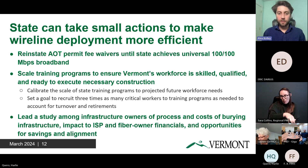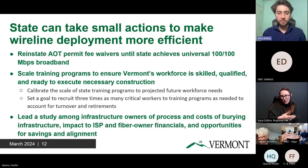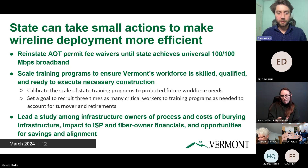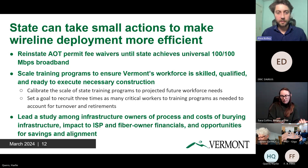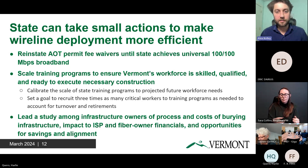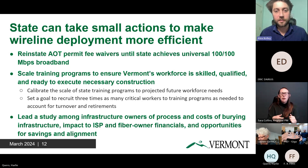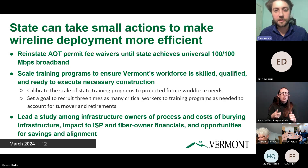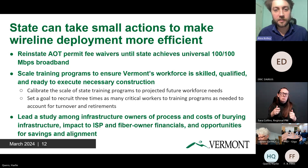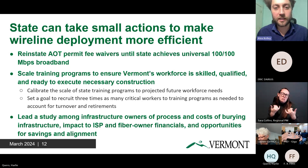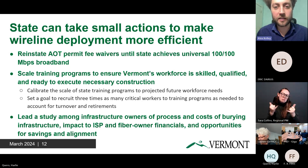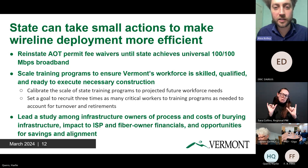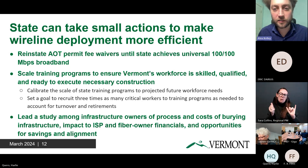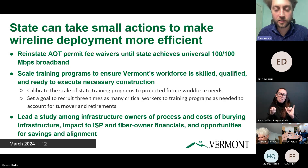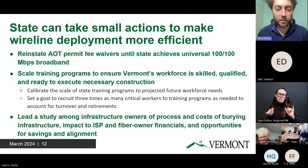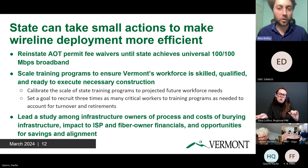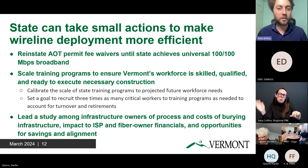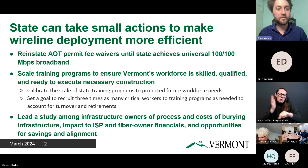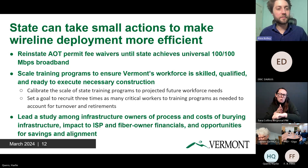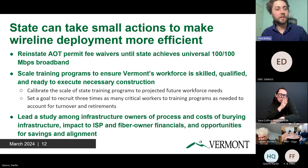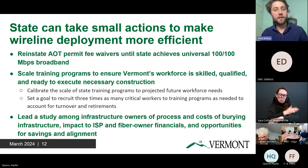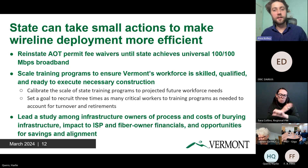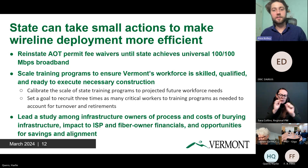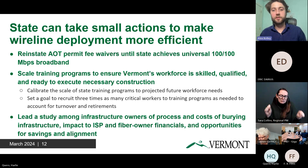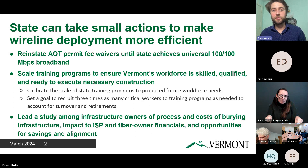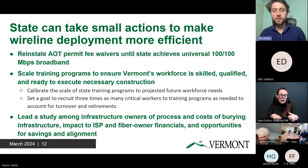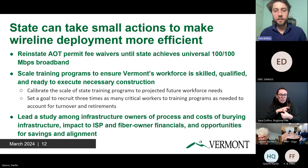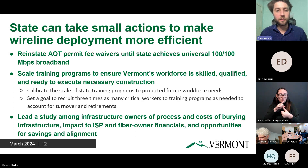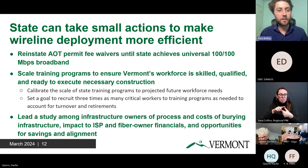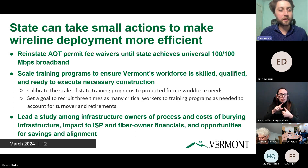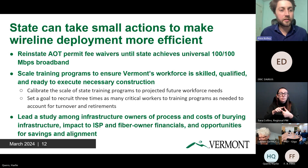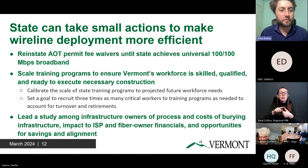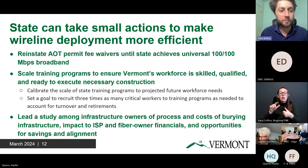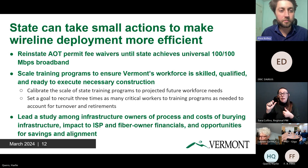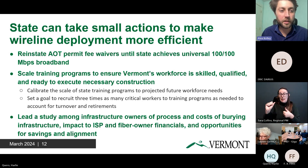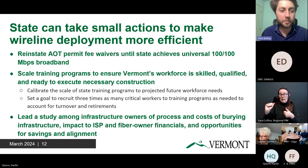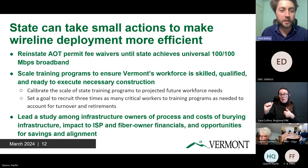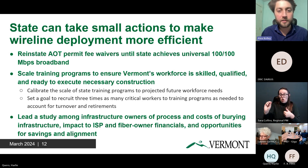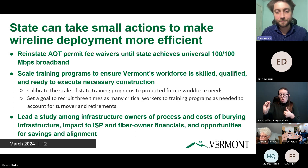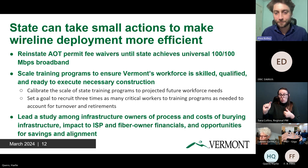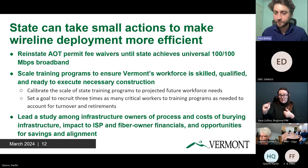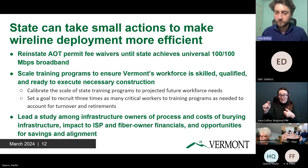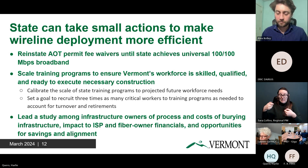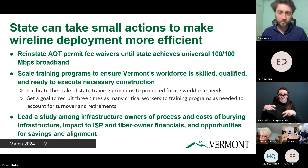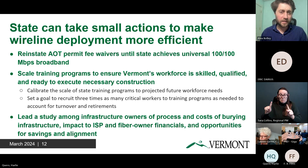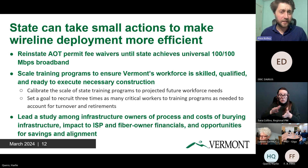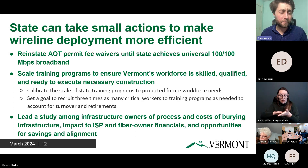waivers, at least until the state achieves their goal of universal 100 over 100 broadband.